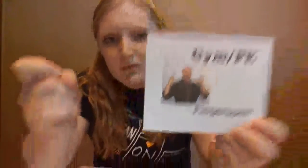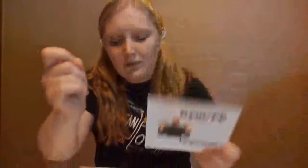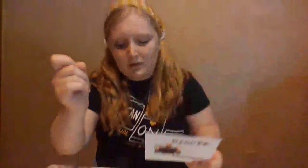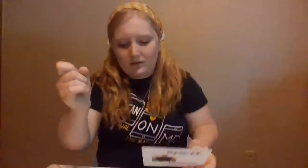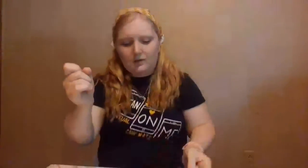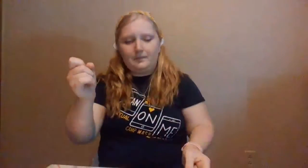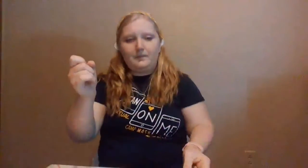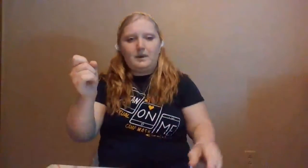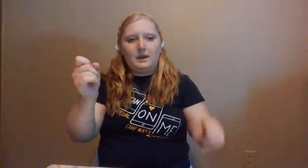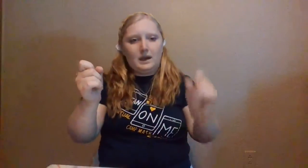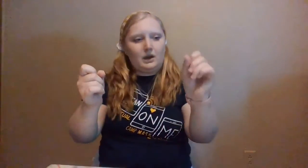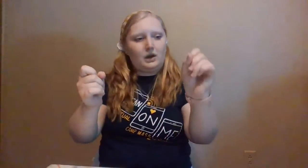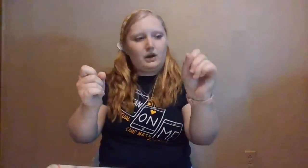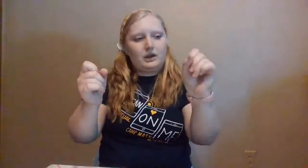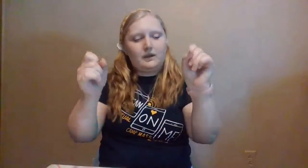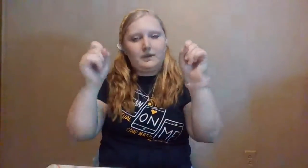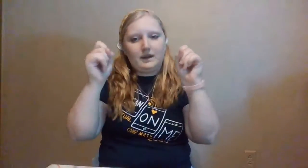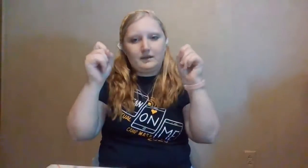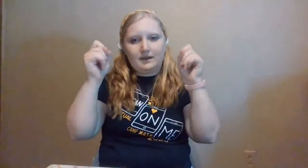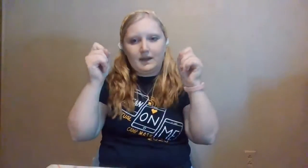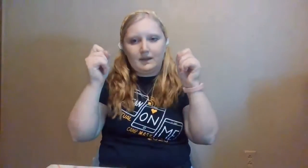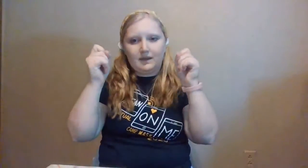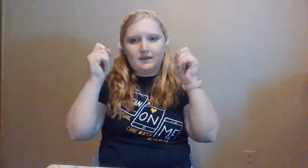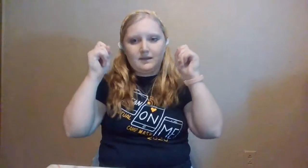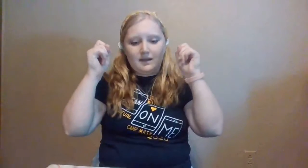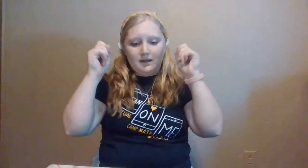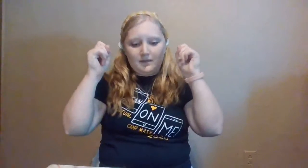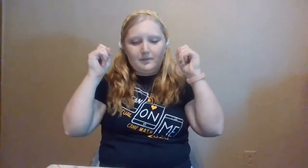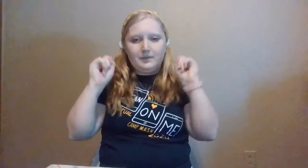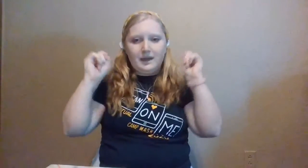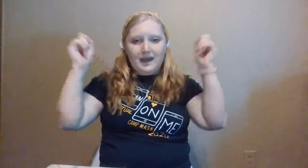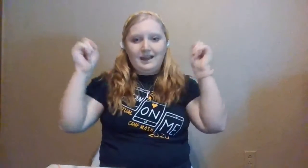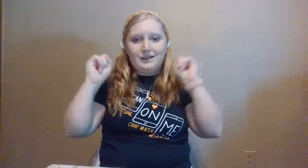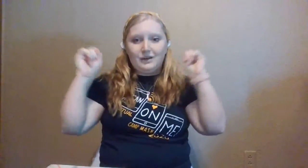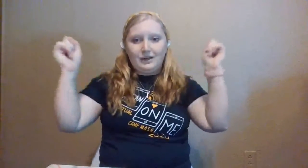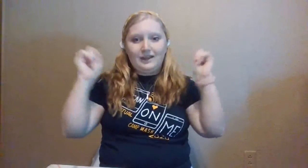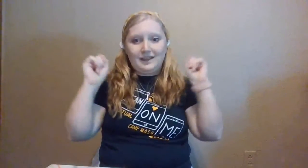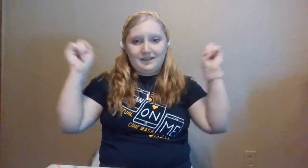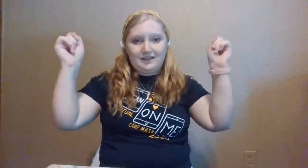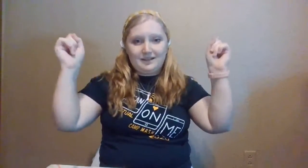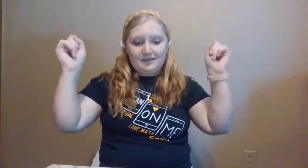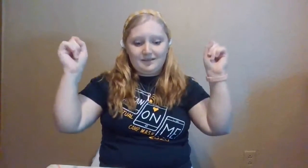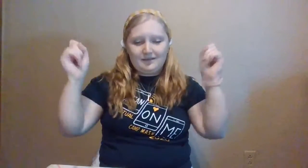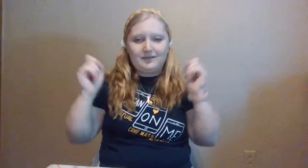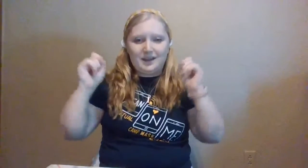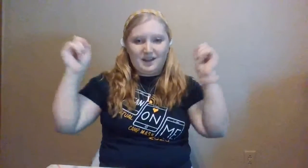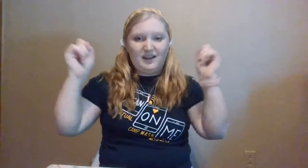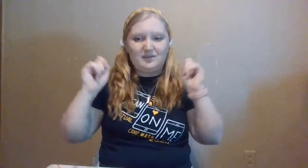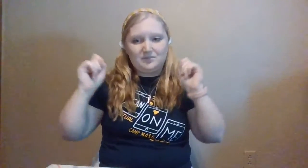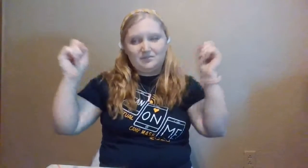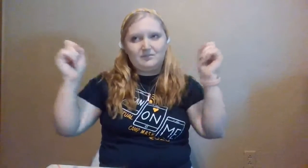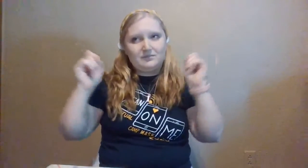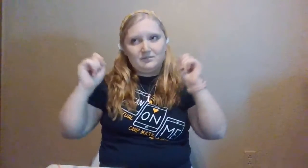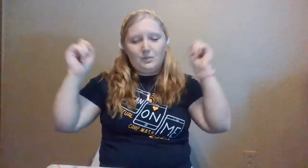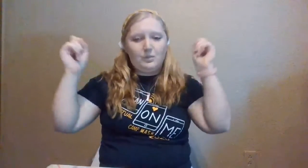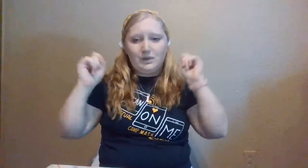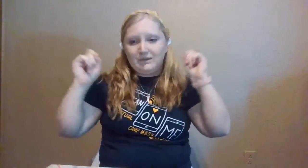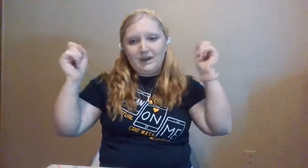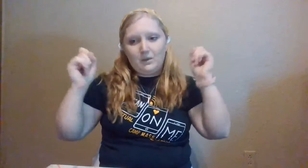you kind of curl your fingers in like this, and you go like this, like you're lifting a